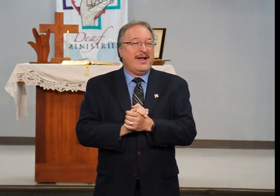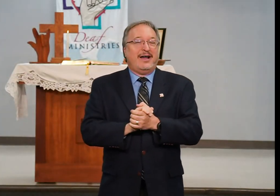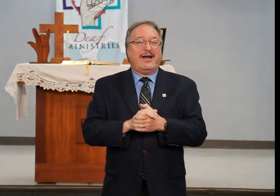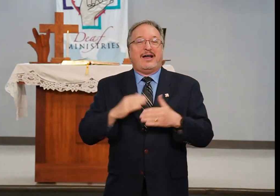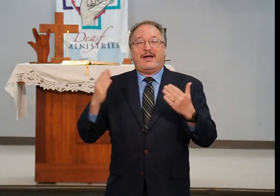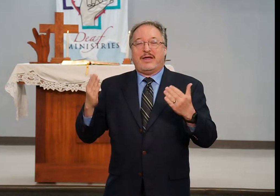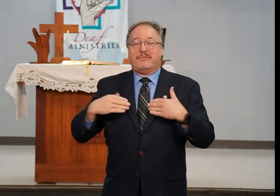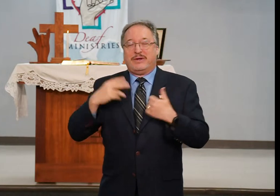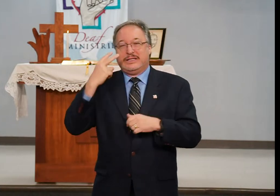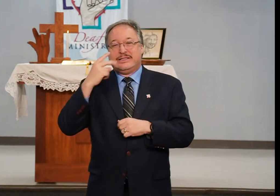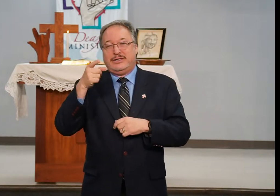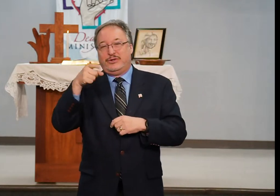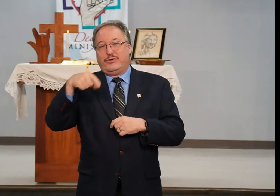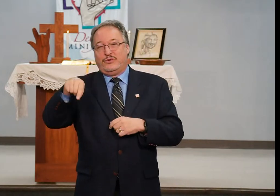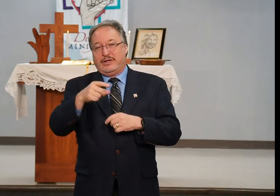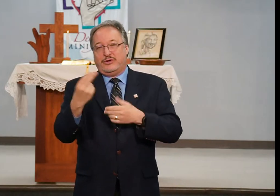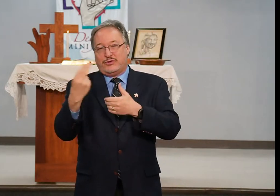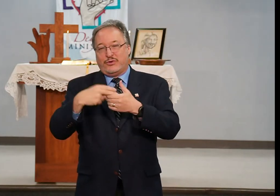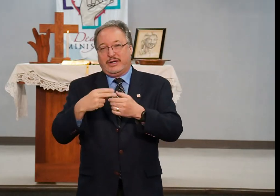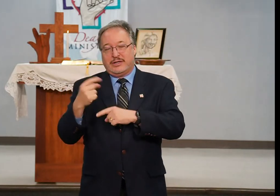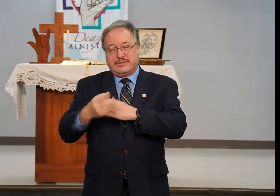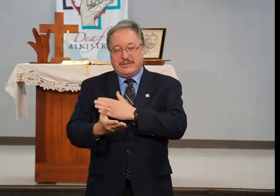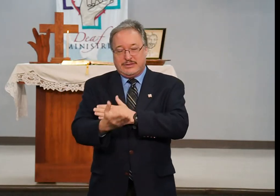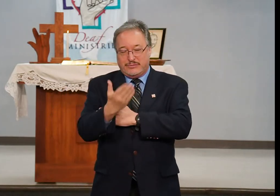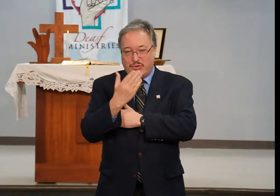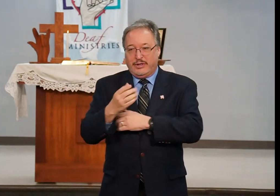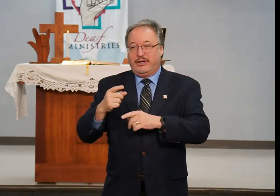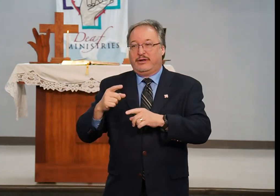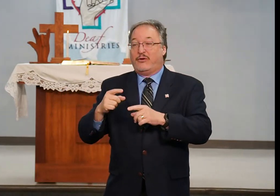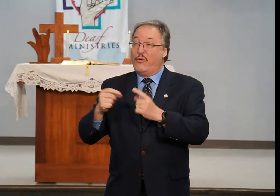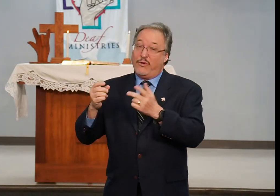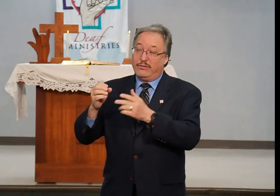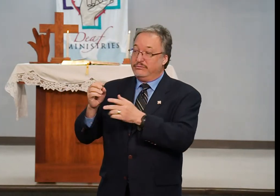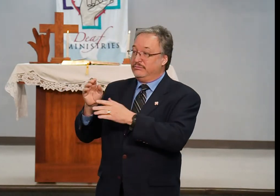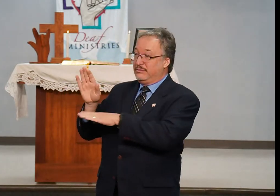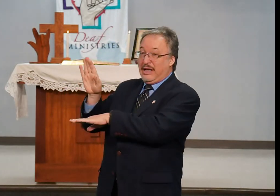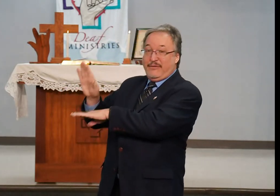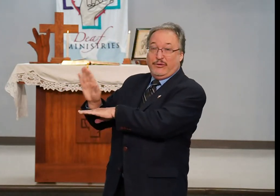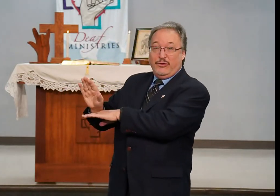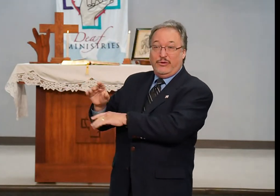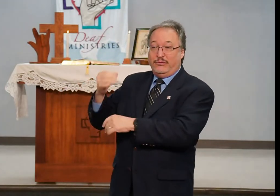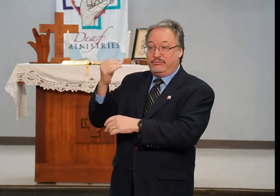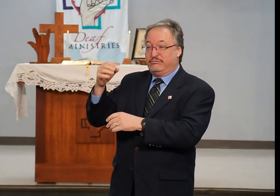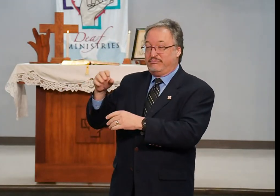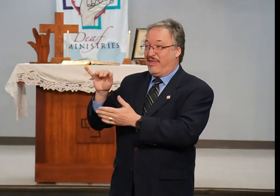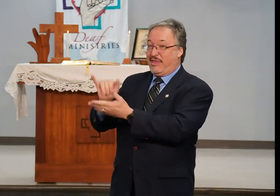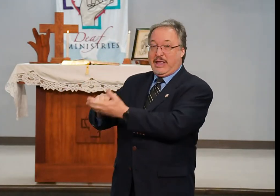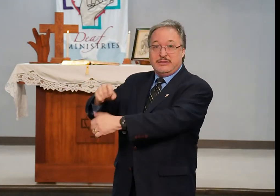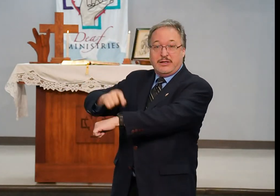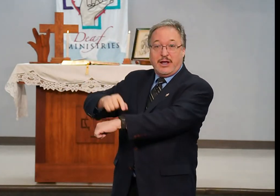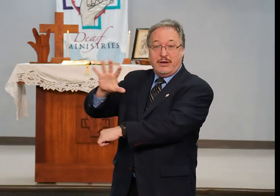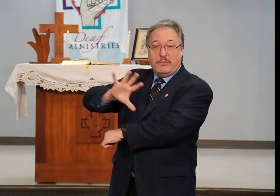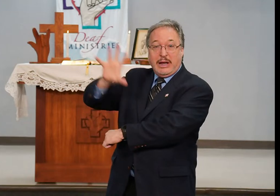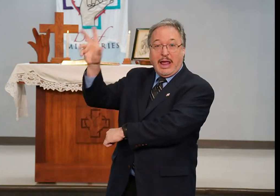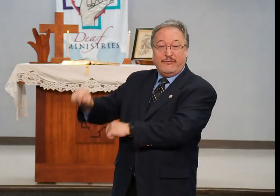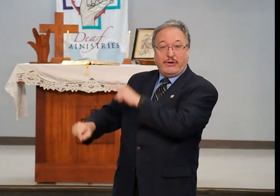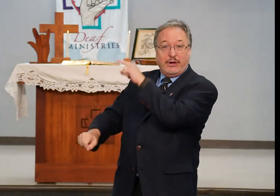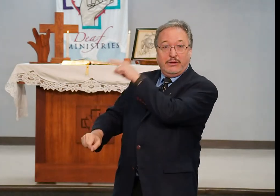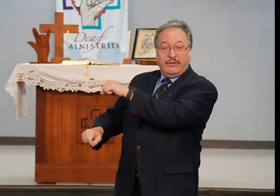in the back. We are so happy to see you join us this morning, or this afternoon, for those of you that